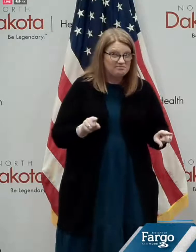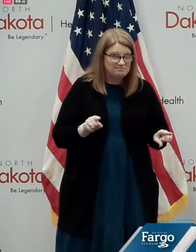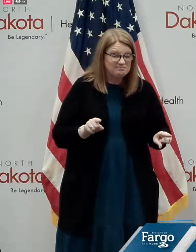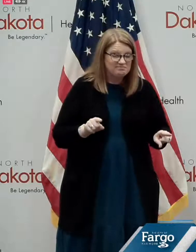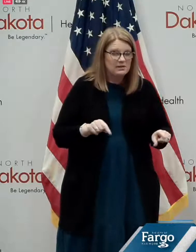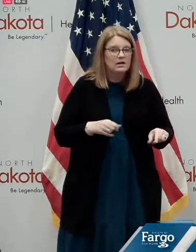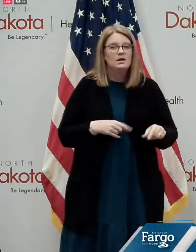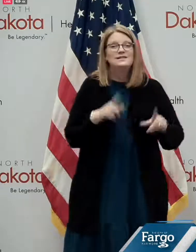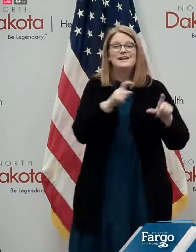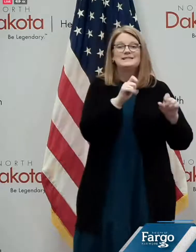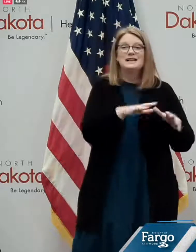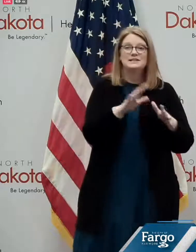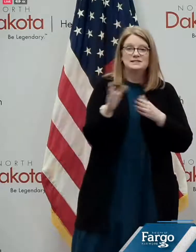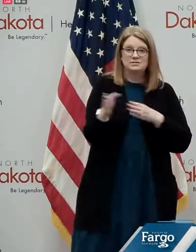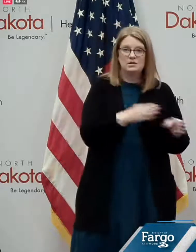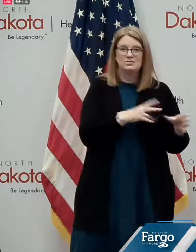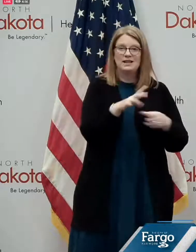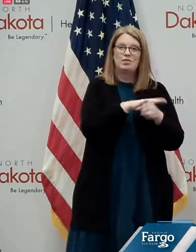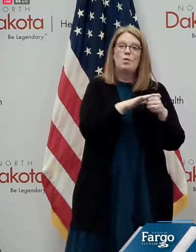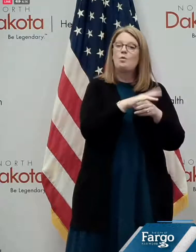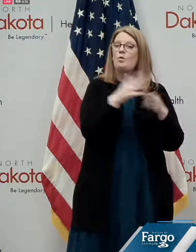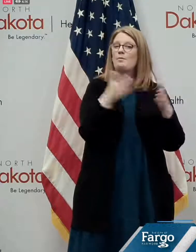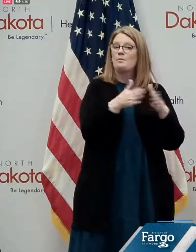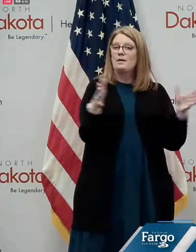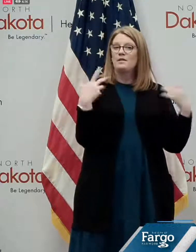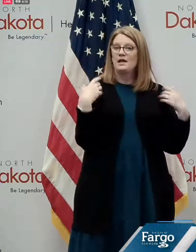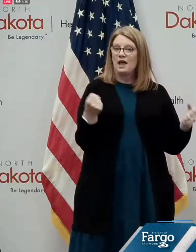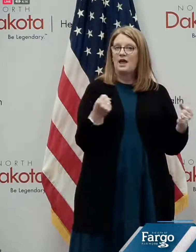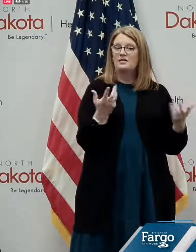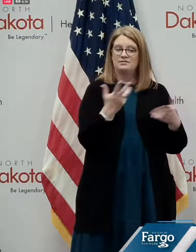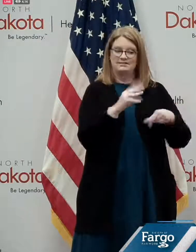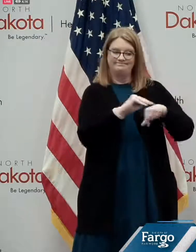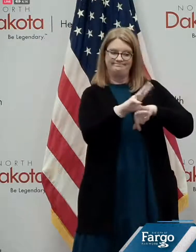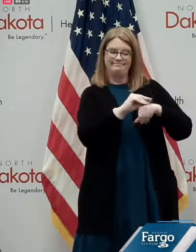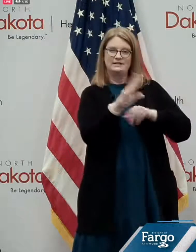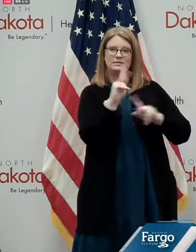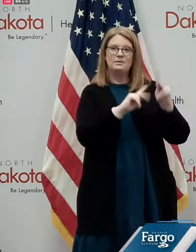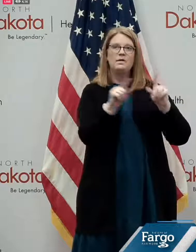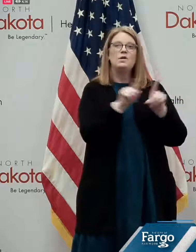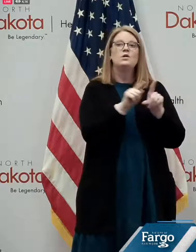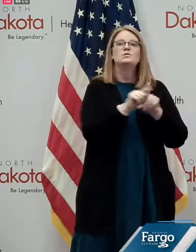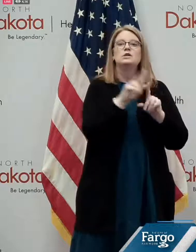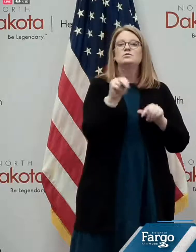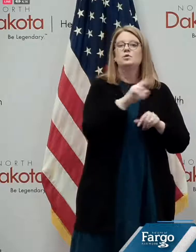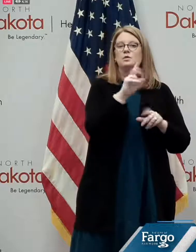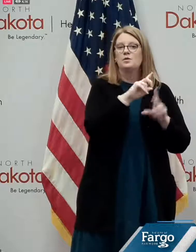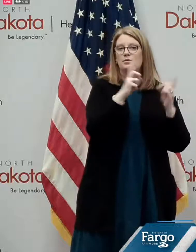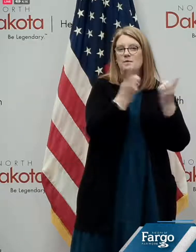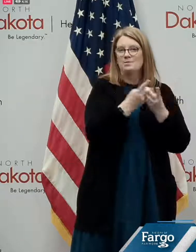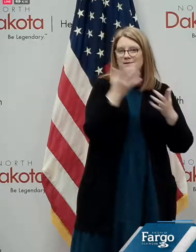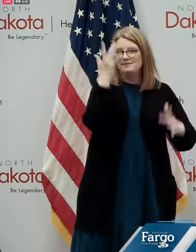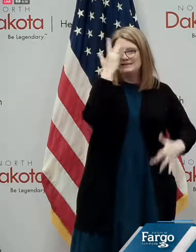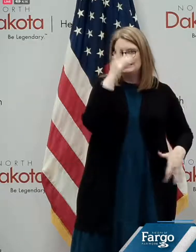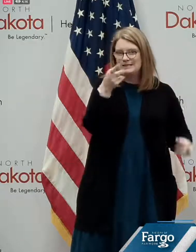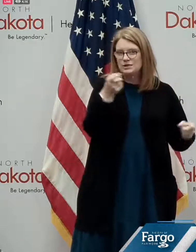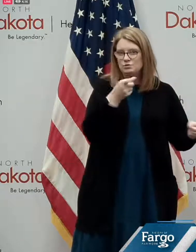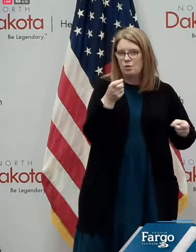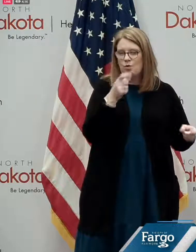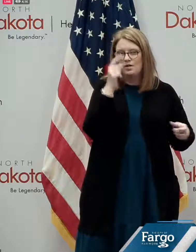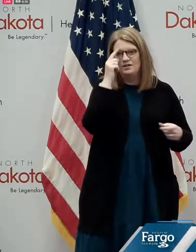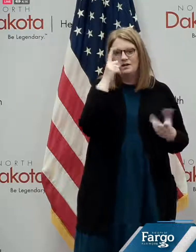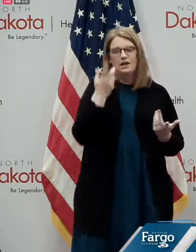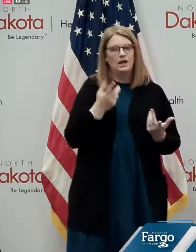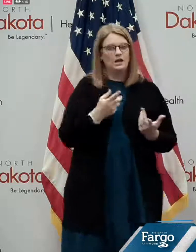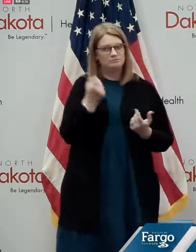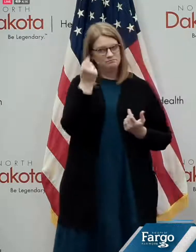developed in conjunction with local public health, advising physicians and the North Dakota Department of Disease Control experts. And of course, we've got to